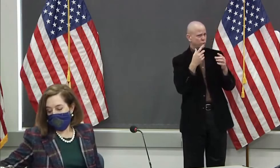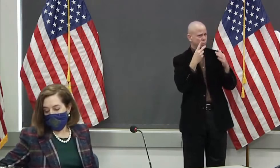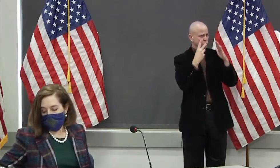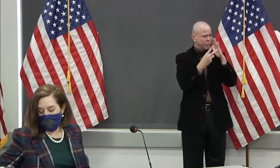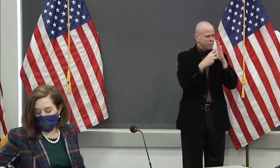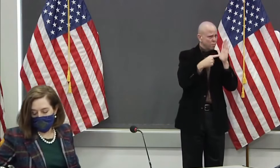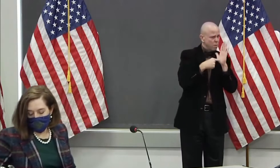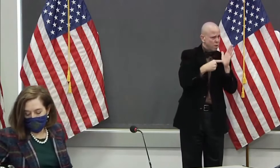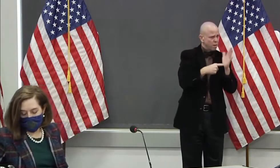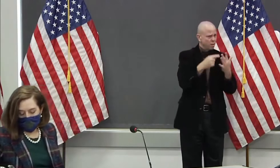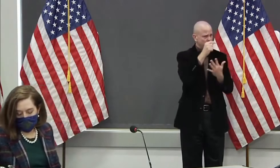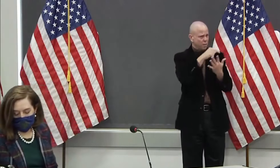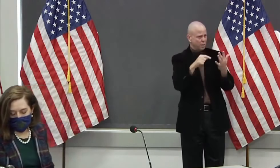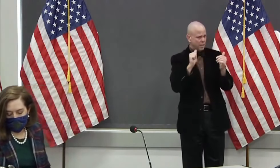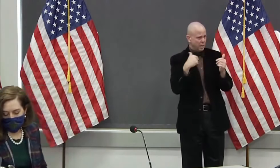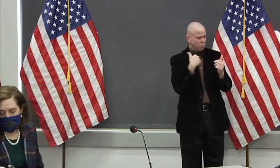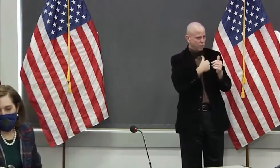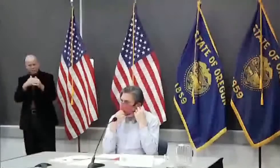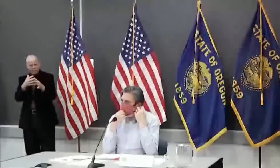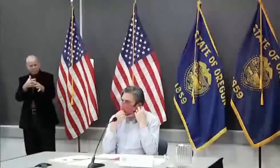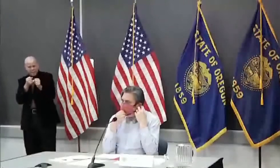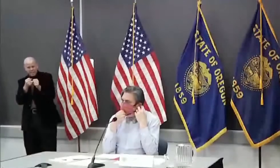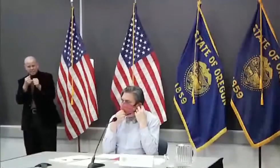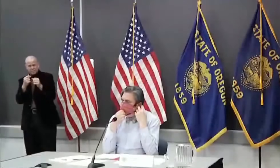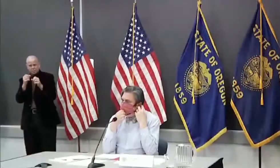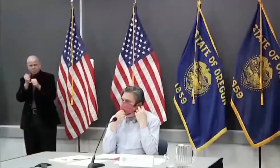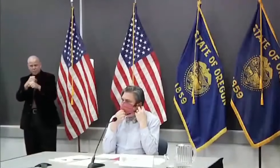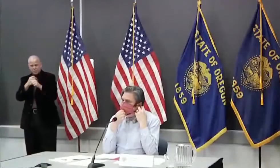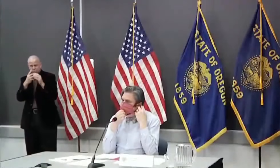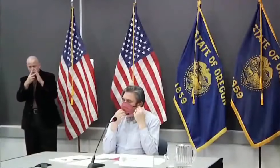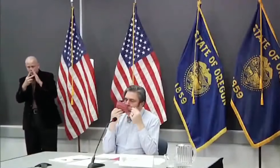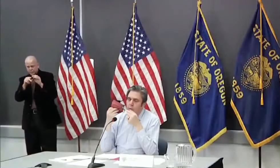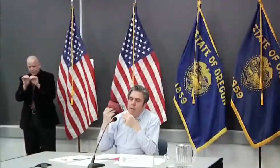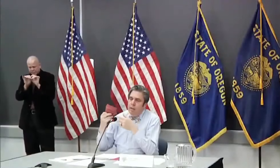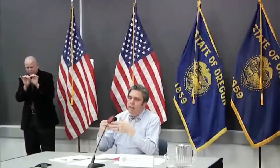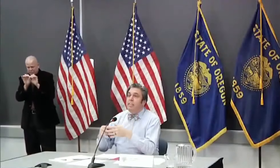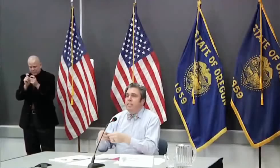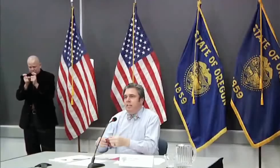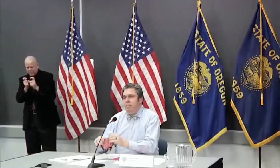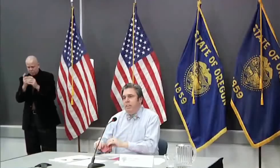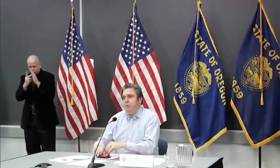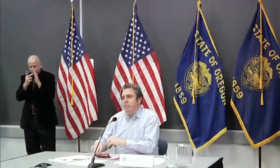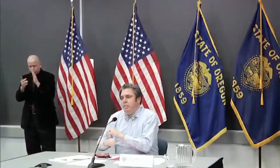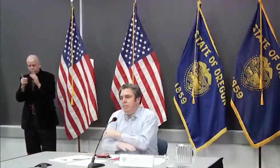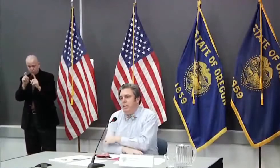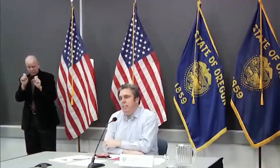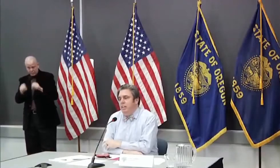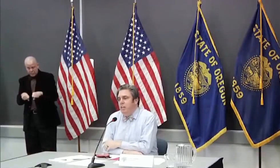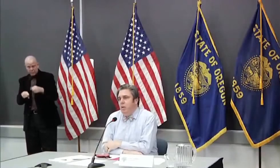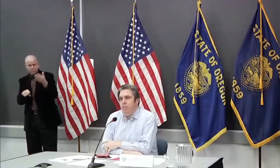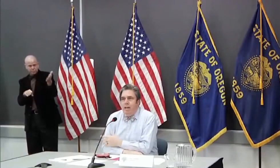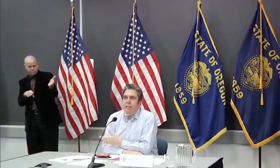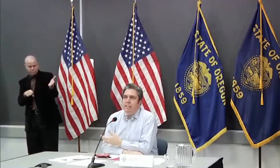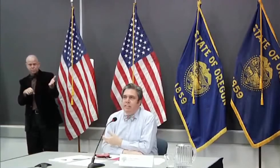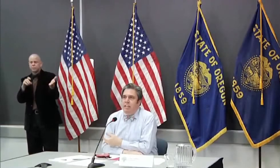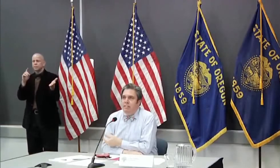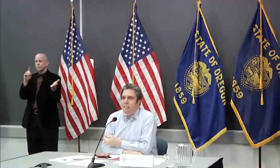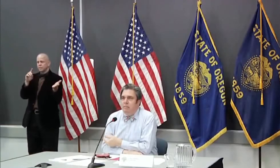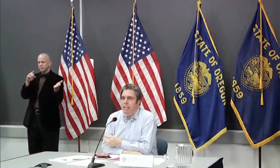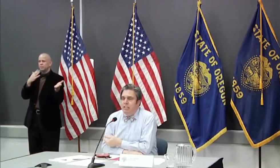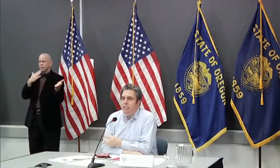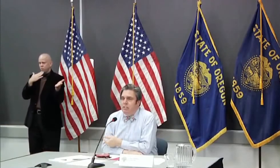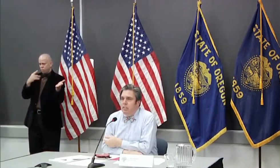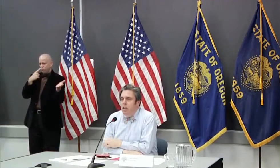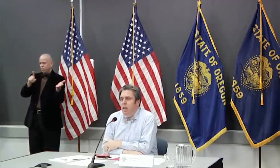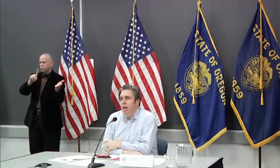right now to make accurate predictions of things like hospital capacity? Thank you for that question. I think, our modeling does have